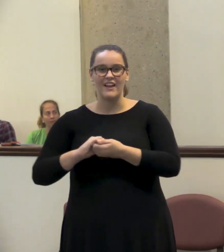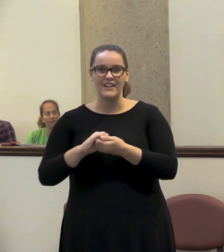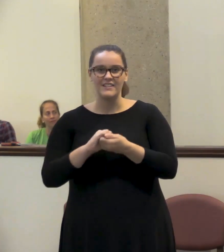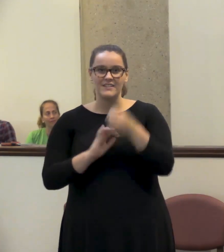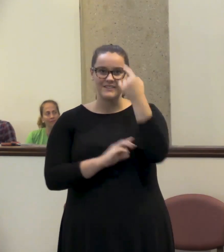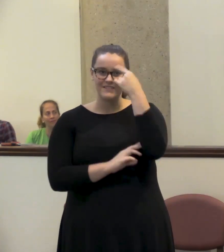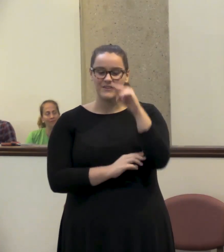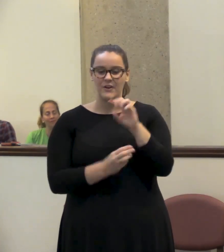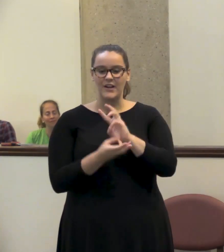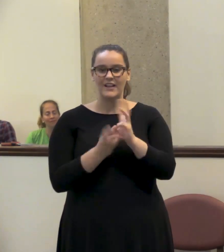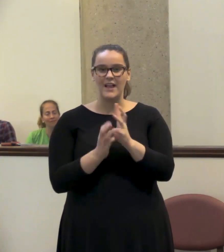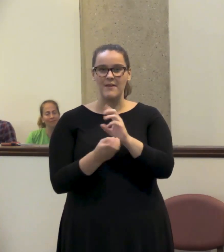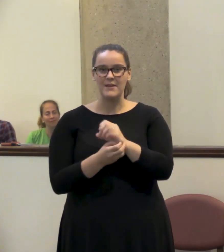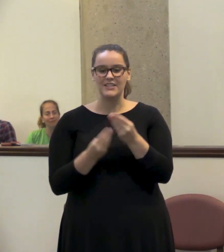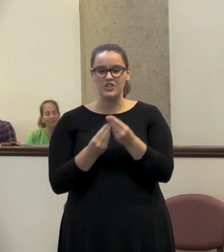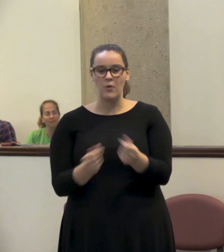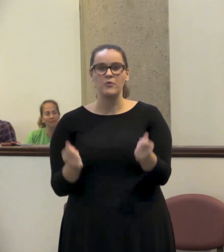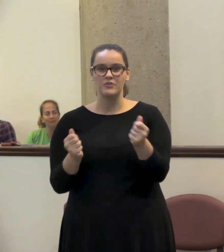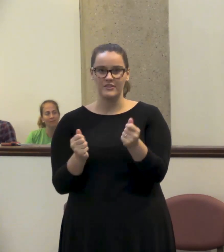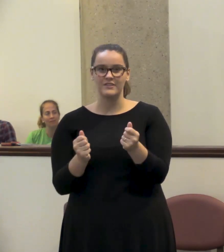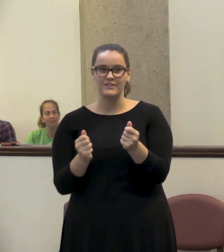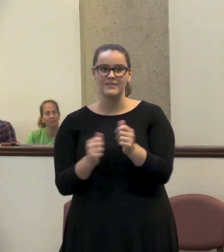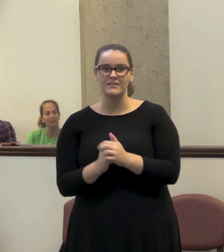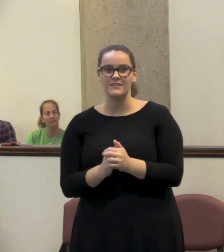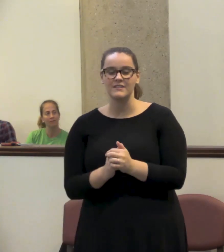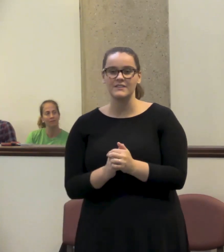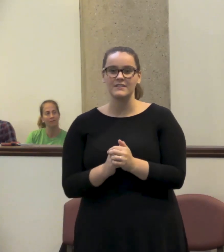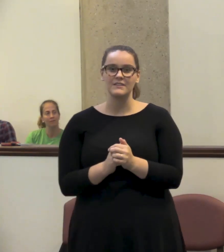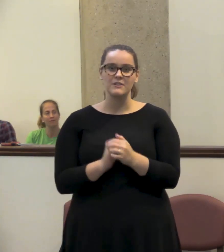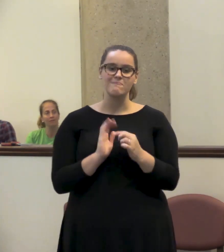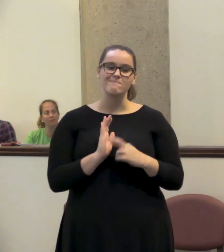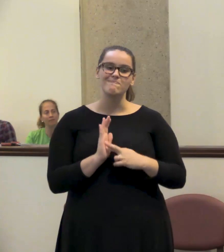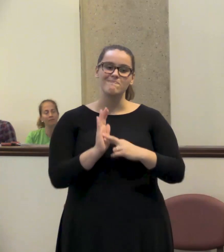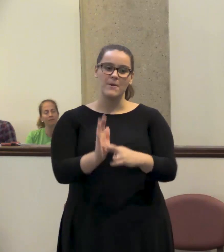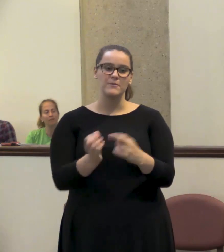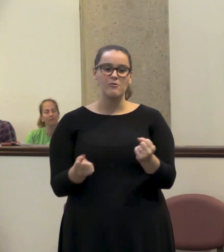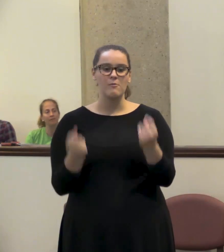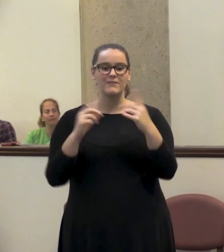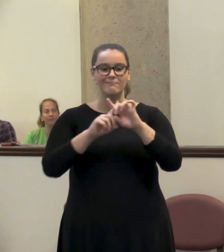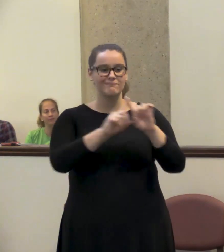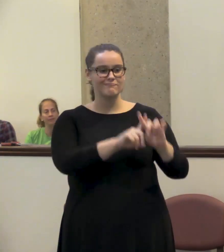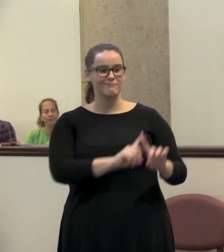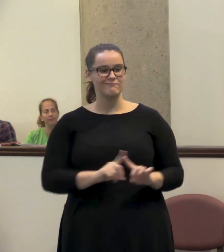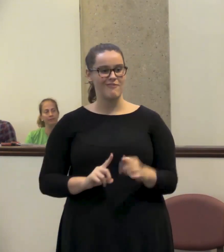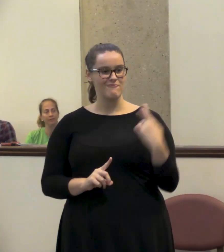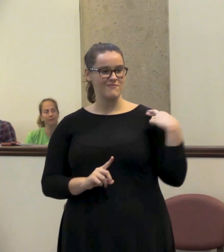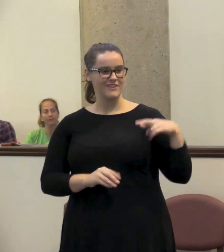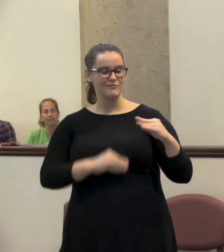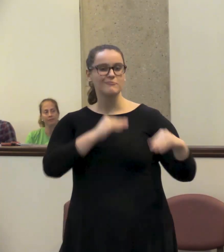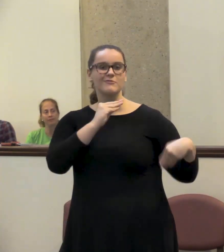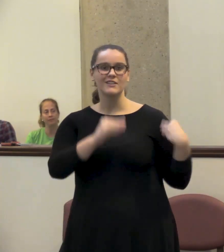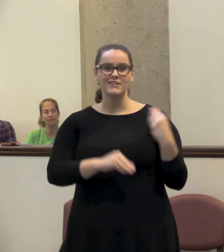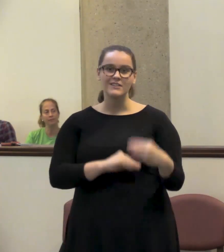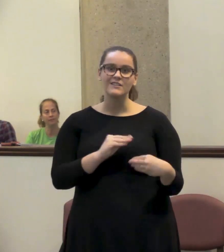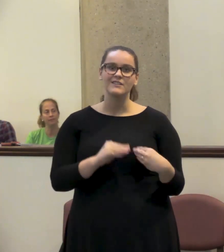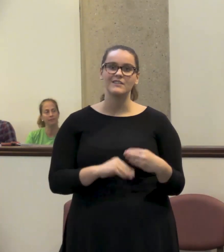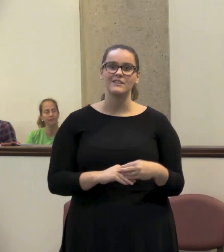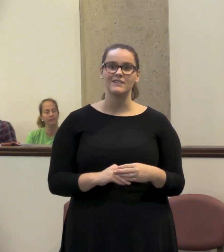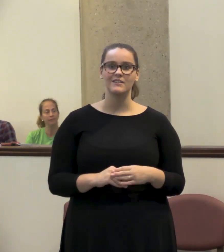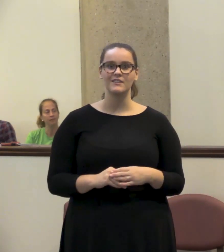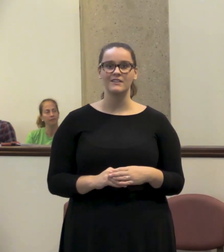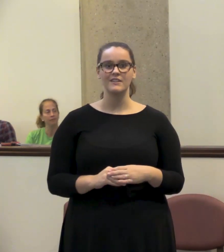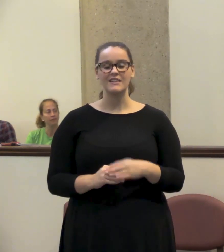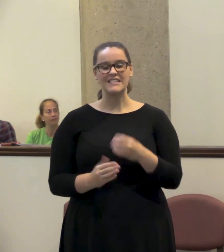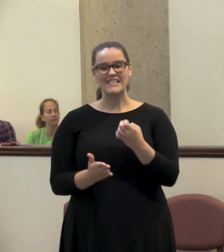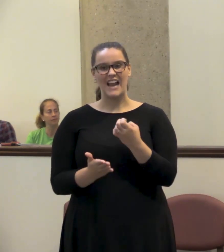faith communities of so many sacred traditions, religious communities in Montgomery County, masjids and